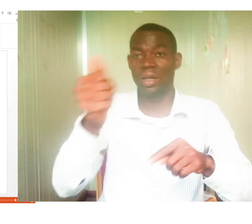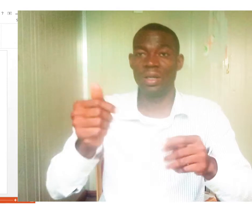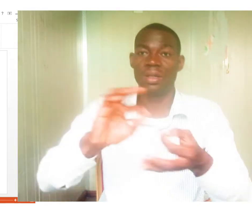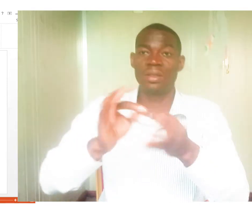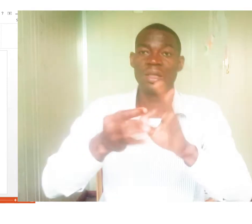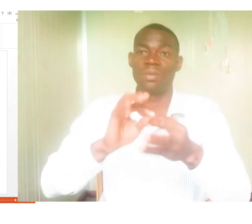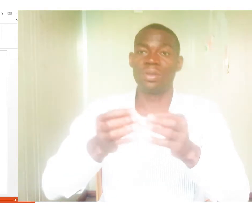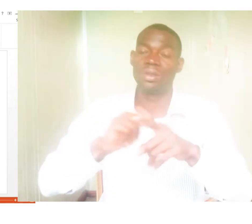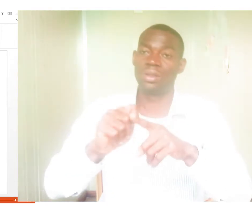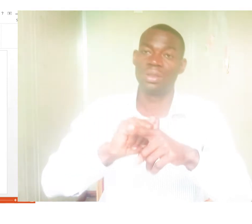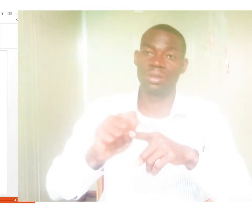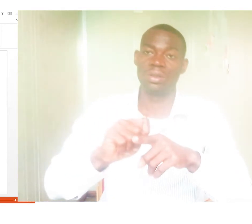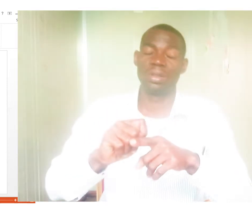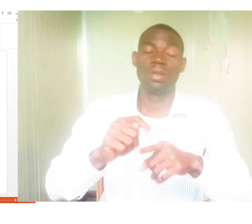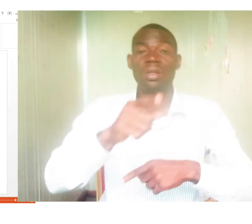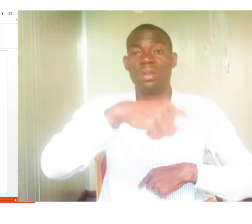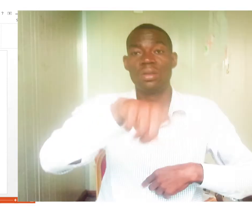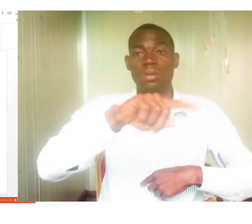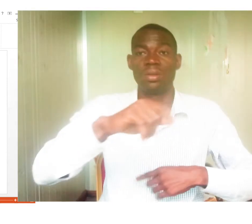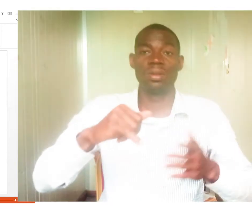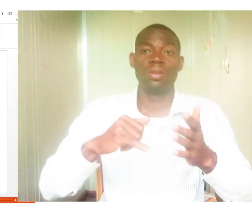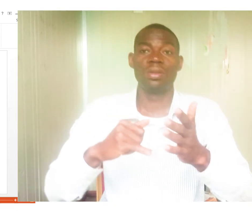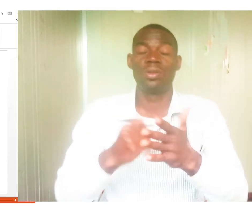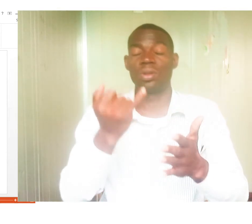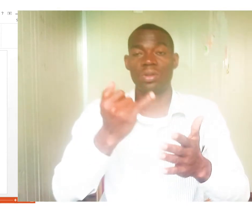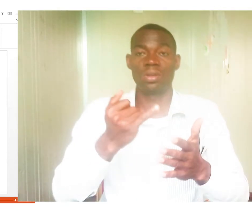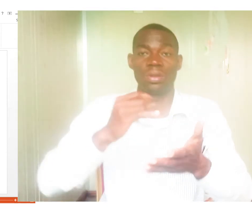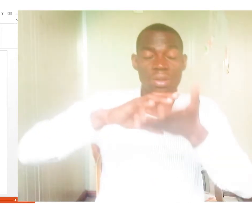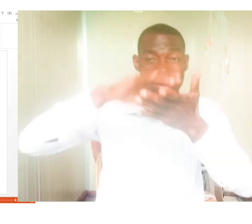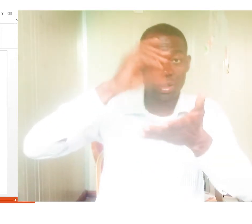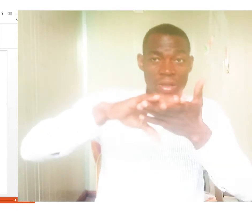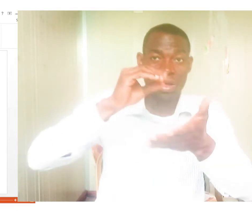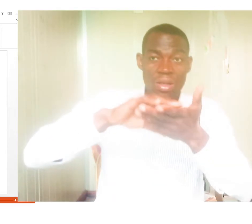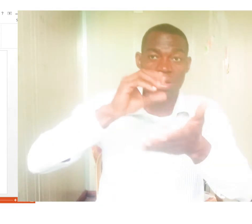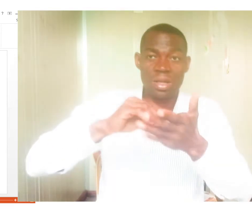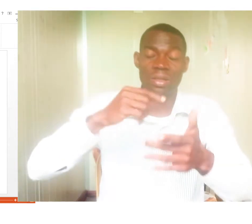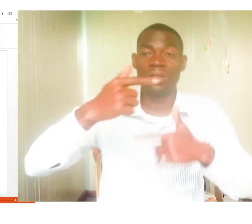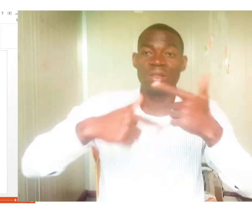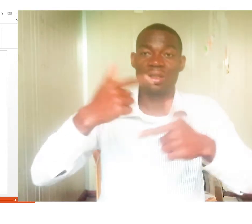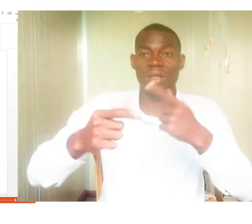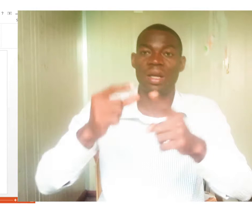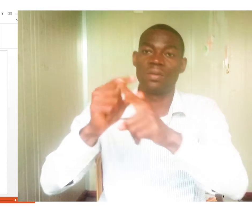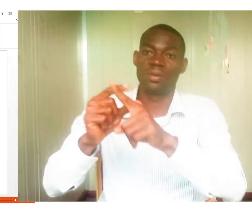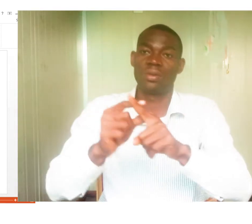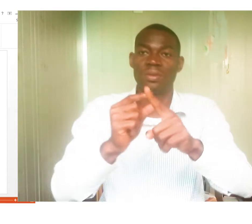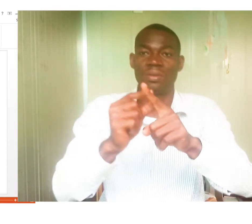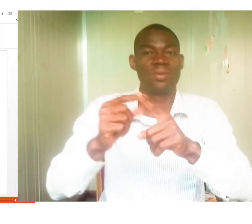training. They had only gone for sign language vocabulary.